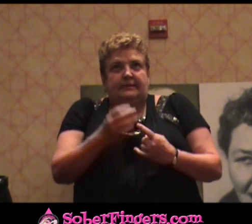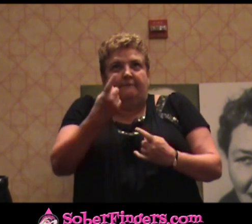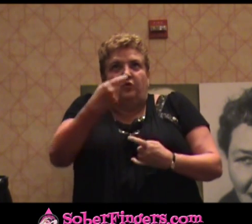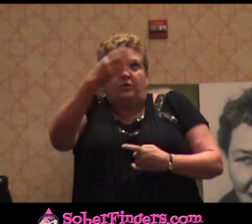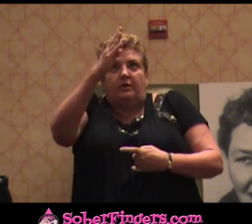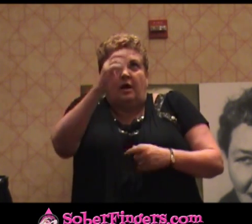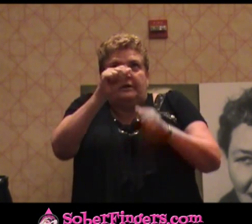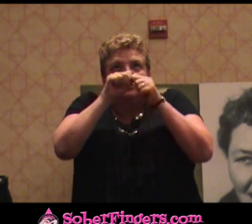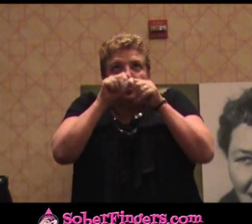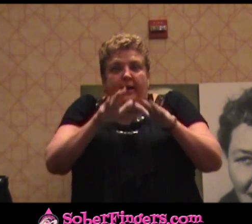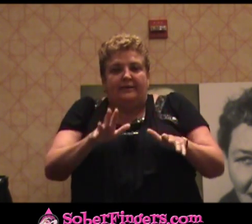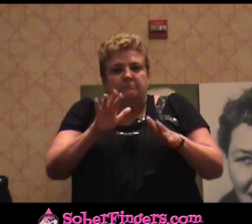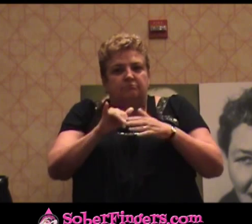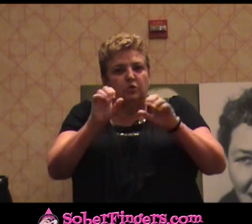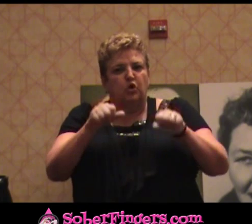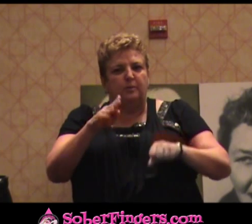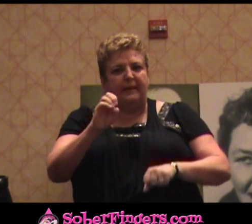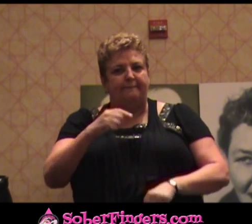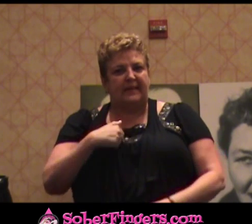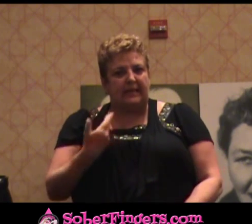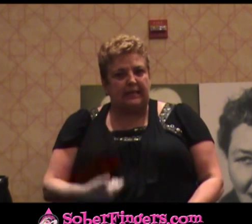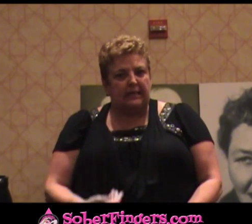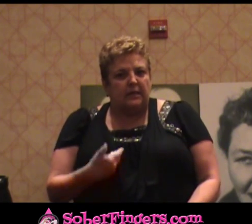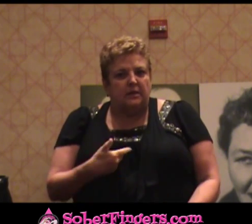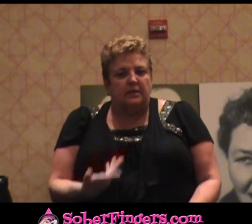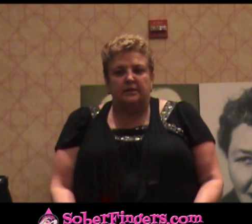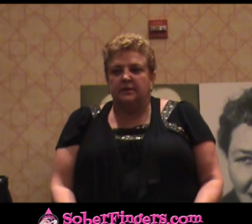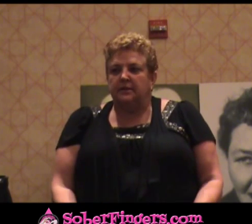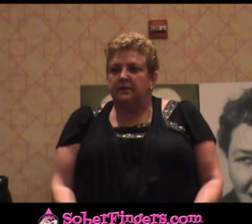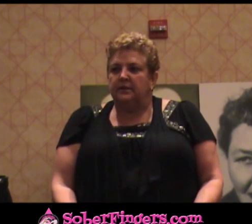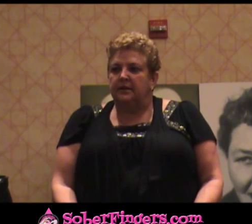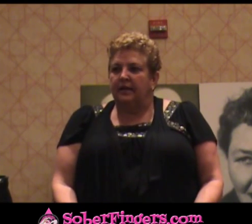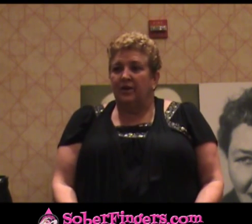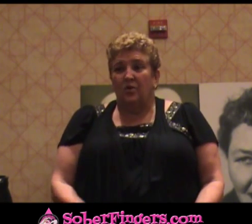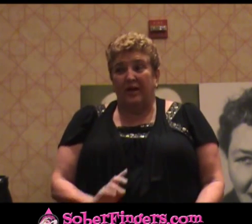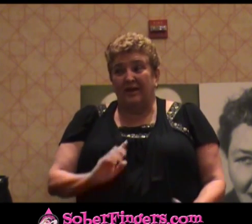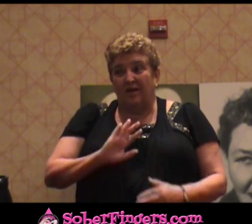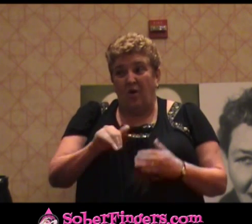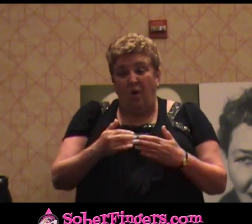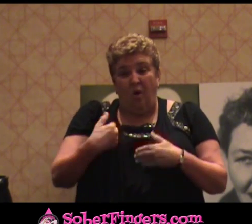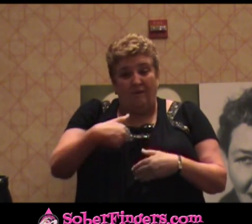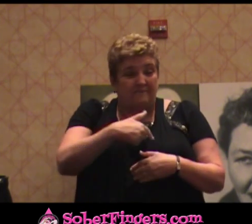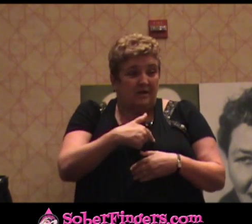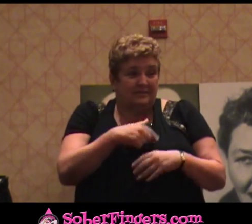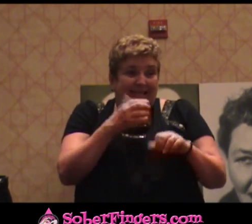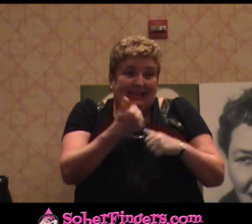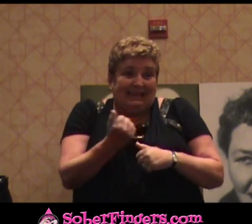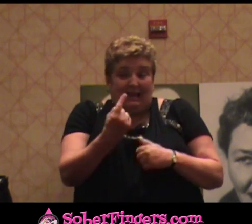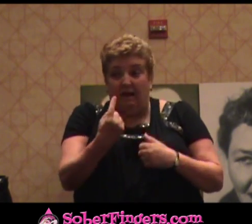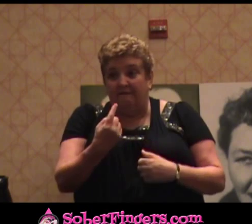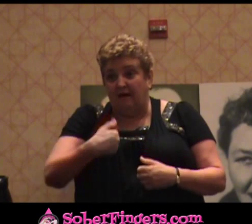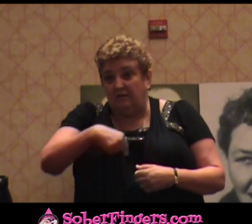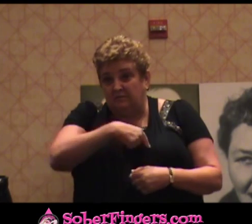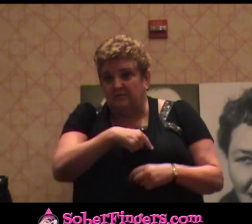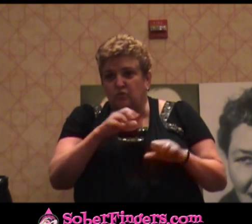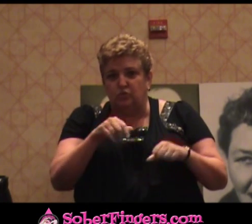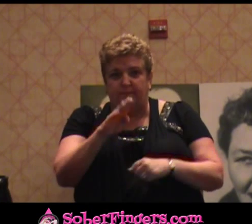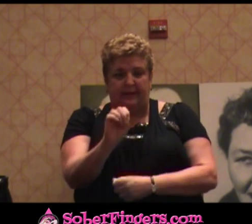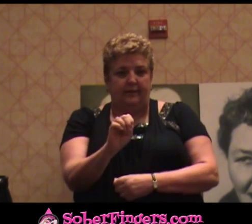she reminds me of just how close I am and we all are to that. And I'm just one drink away from a drunk. And